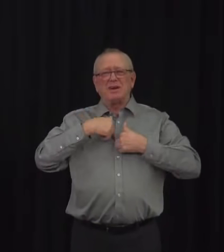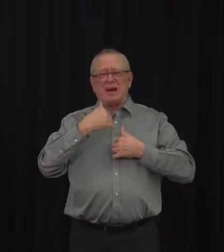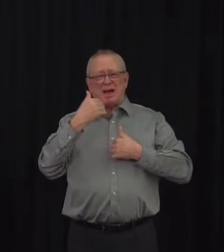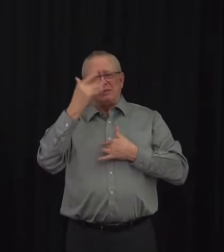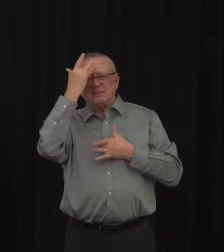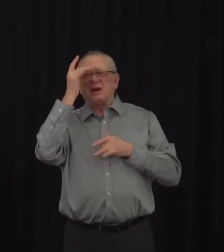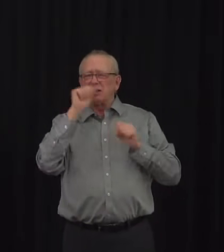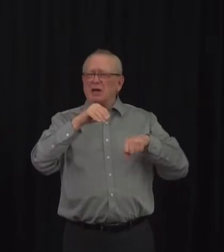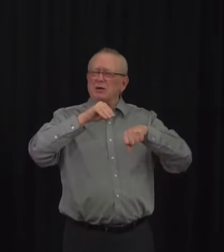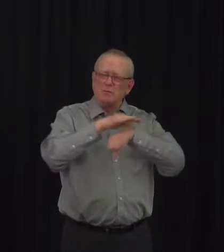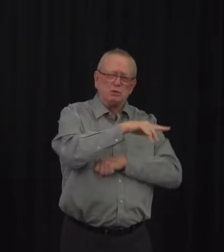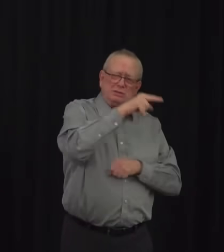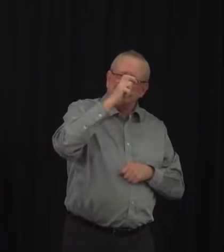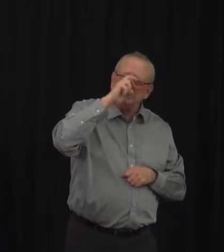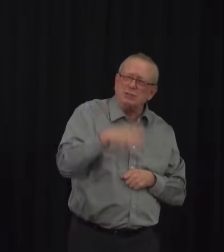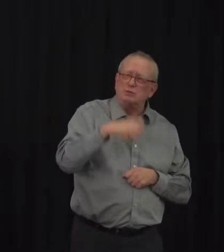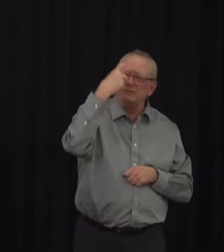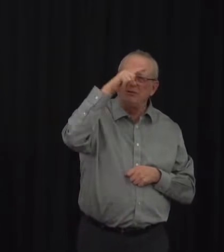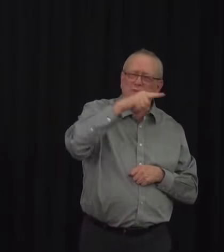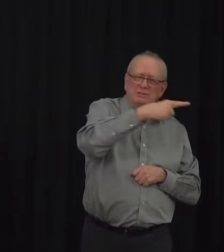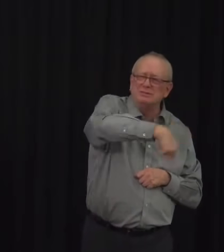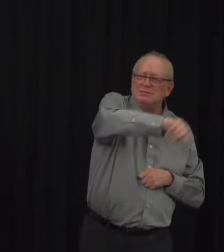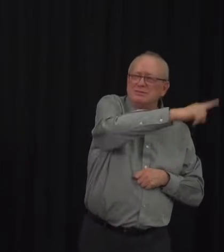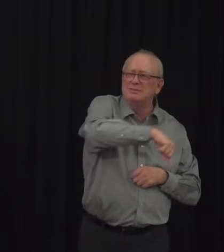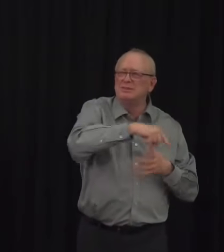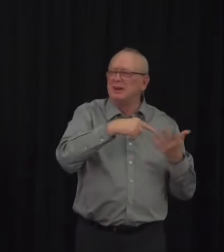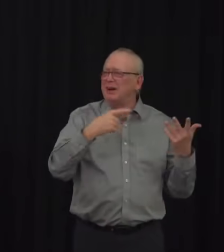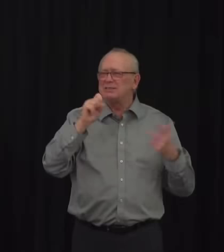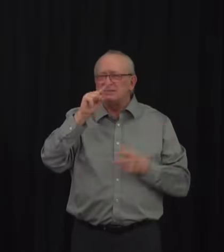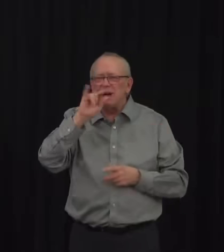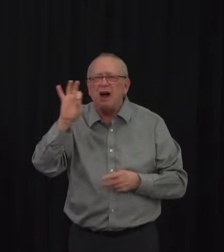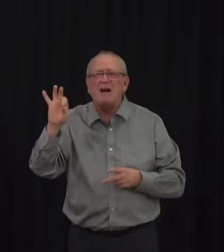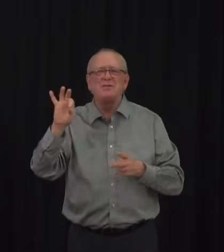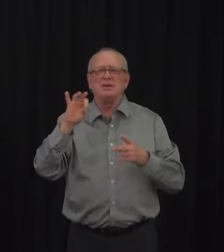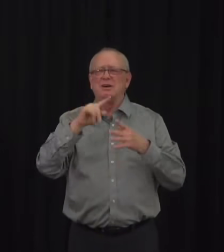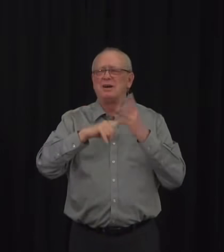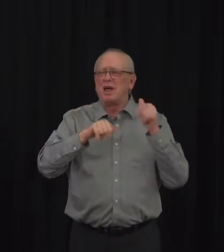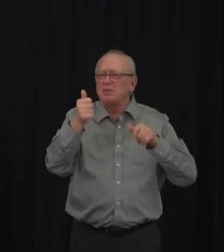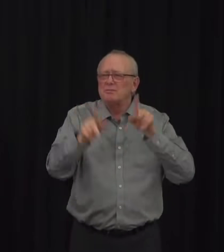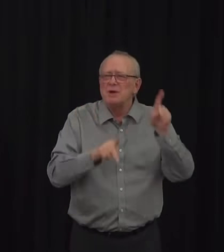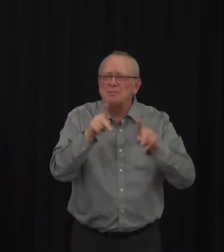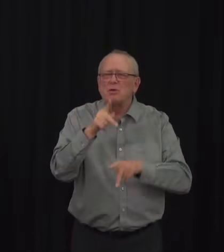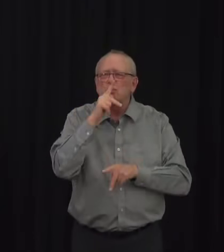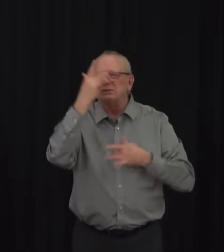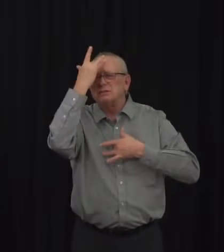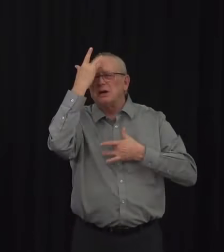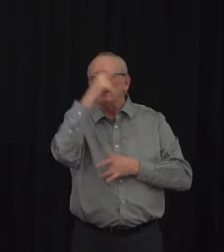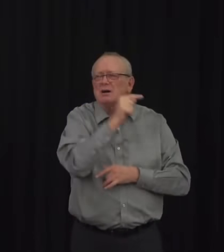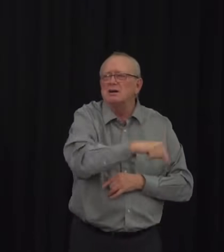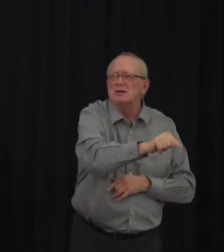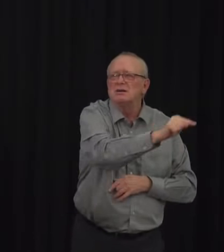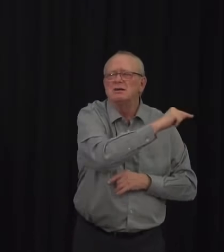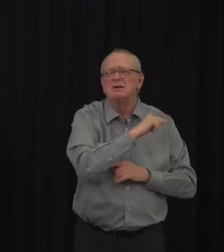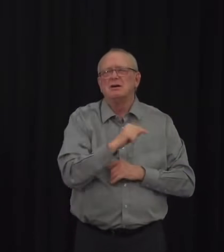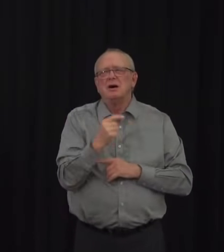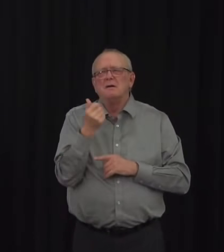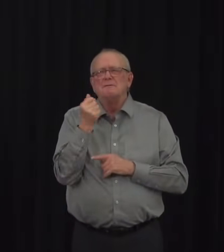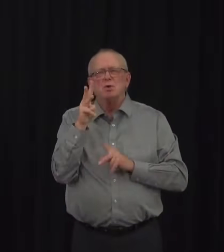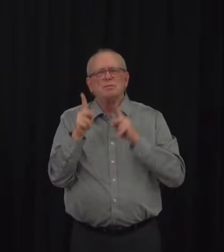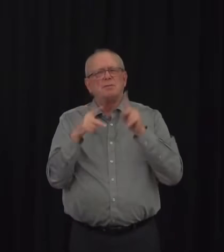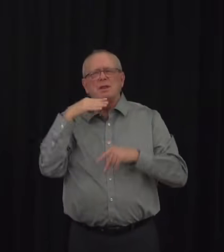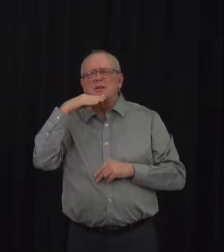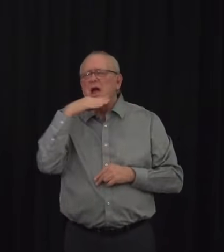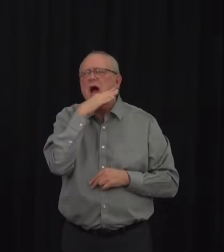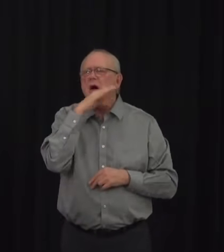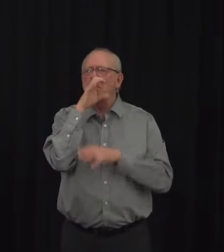of illness, the few who choose to do this are impacting us all. Please be honest. We are